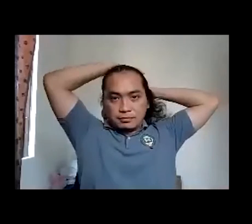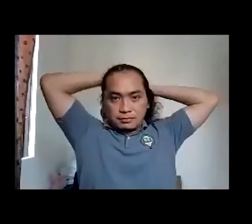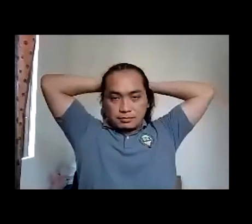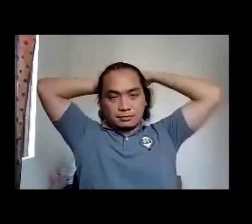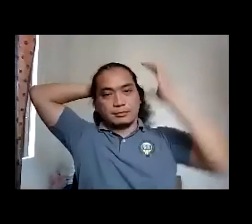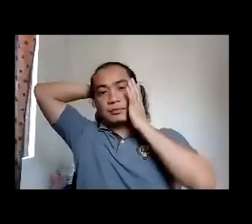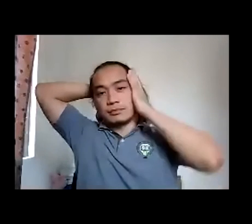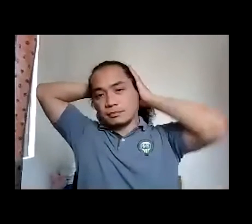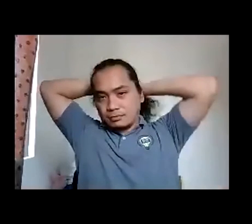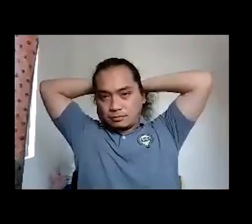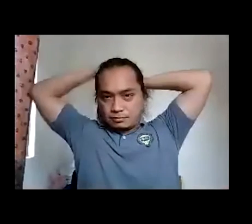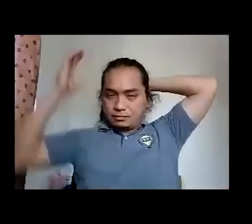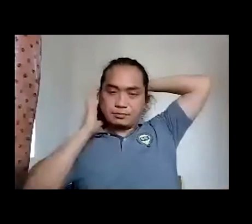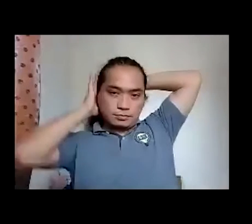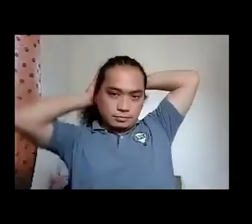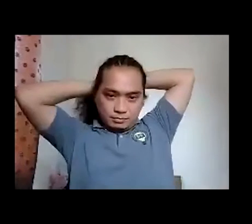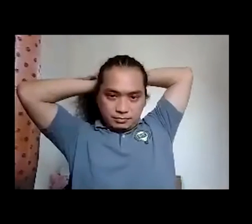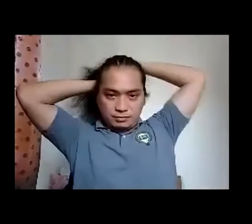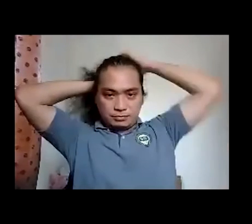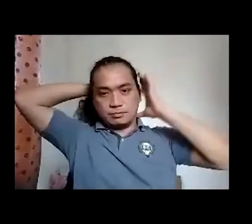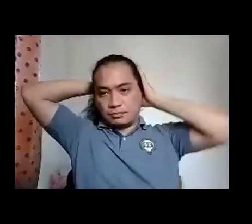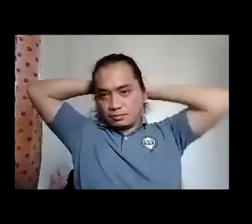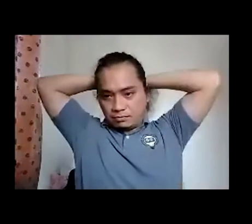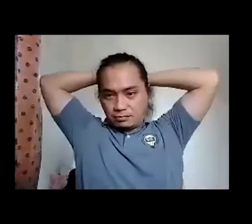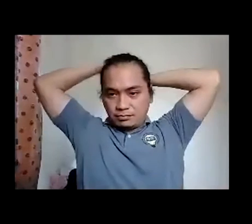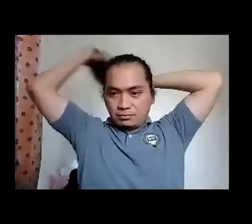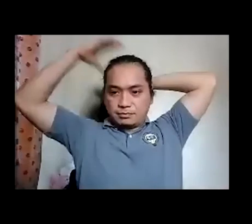Dr. Woody, can we stop screen for, or stop sharing?